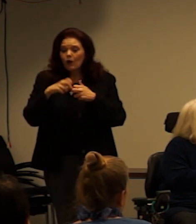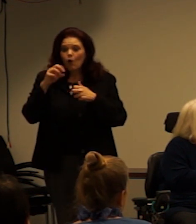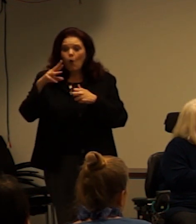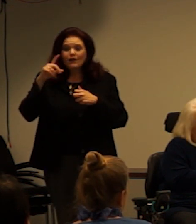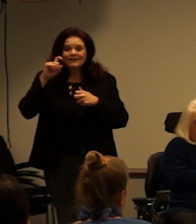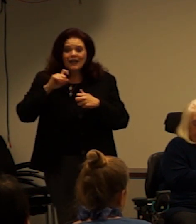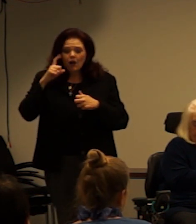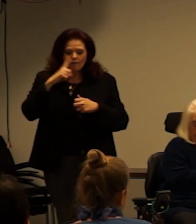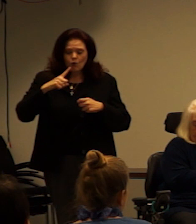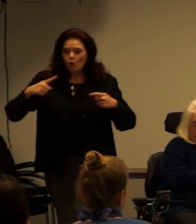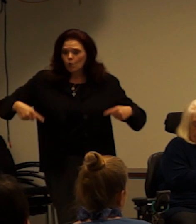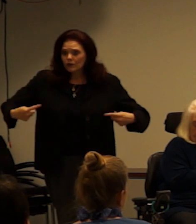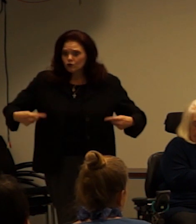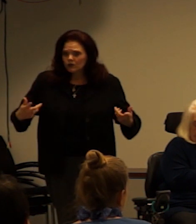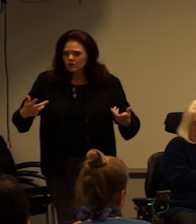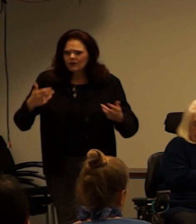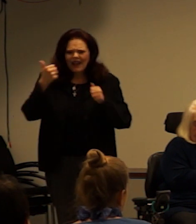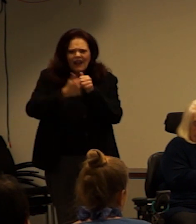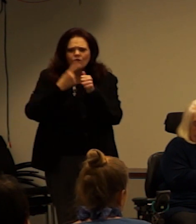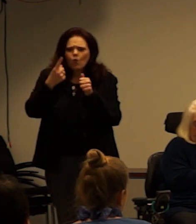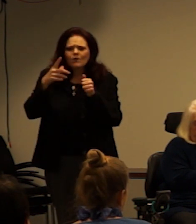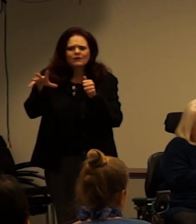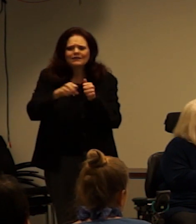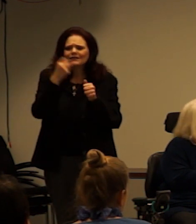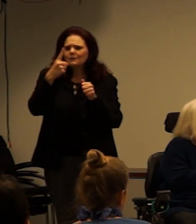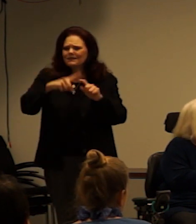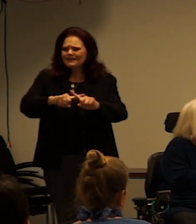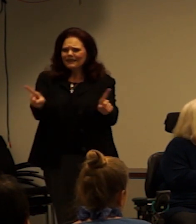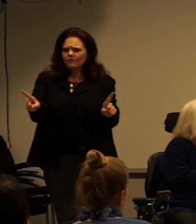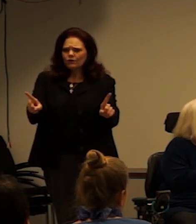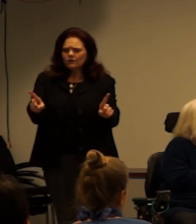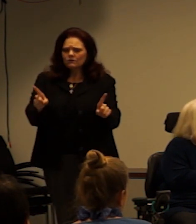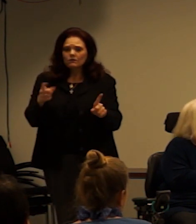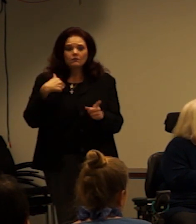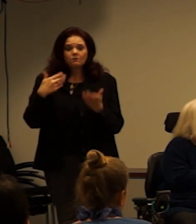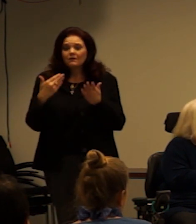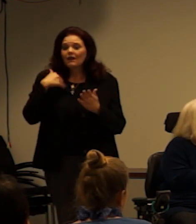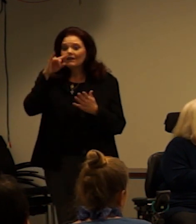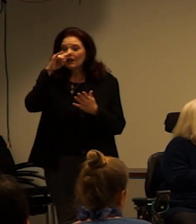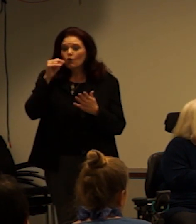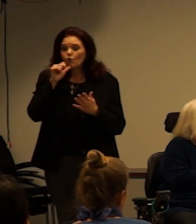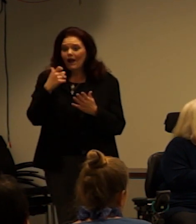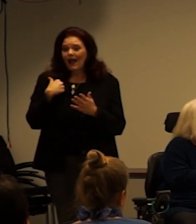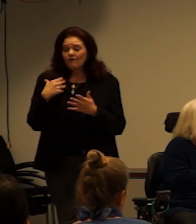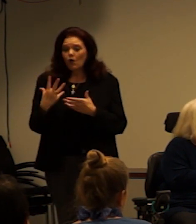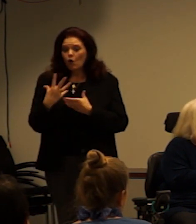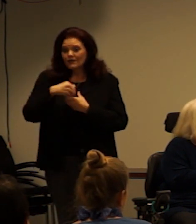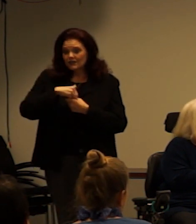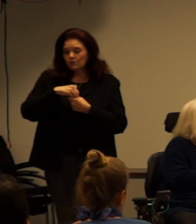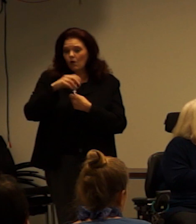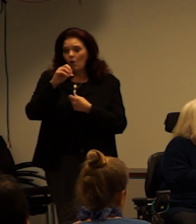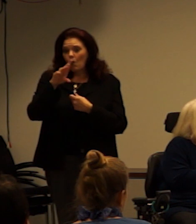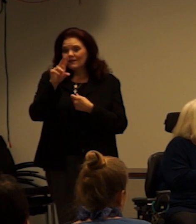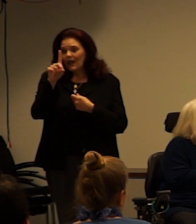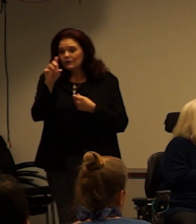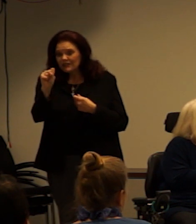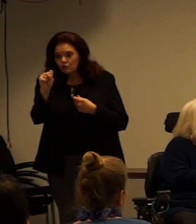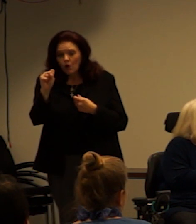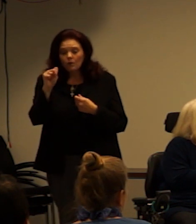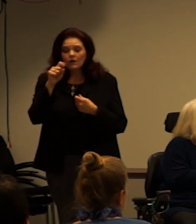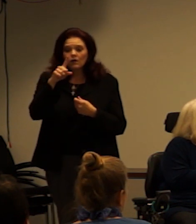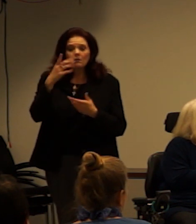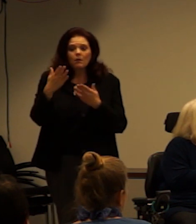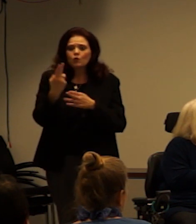take something different. I may have a child who has autism or who has Down syndrome, and they use a